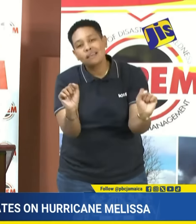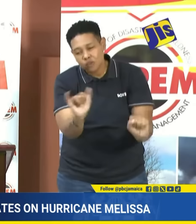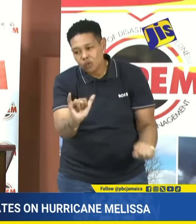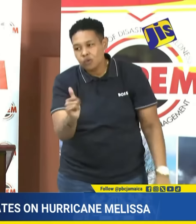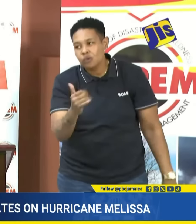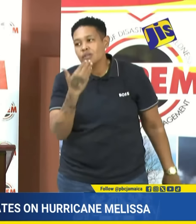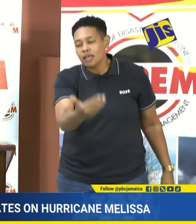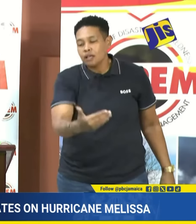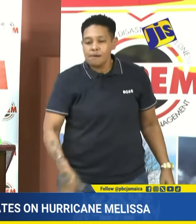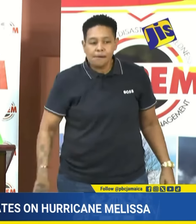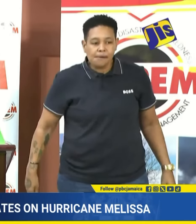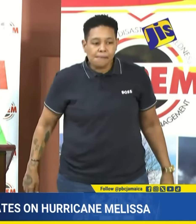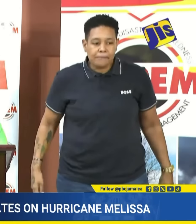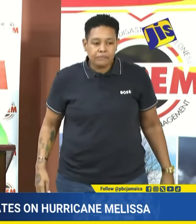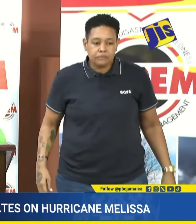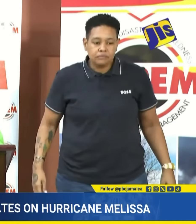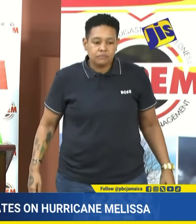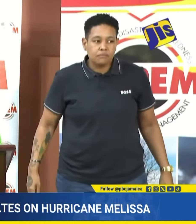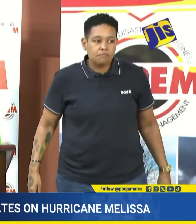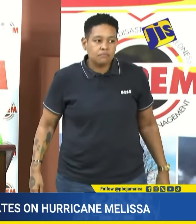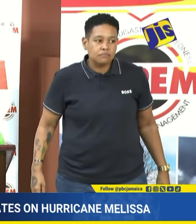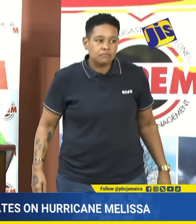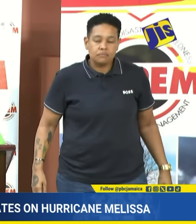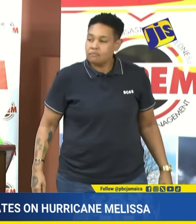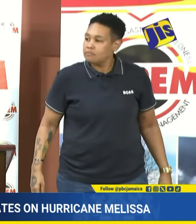safe. Thank you very much.